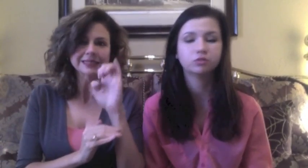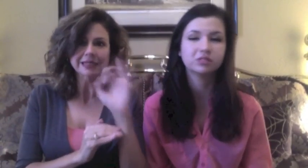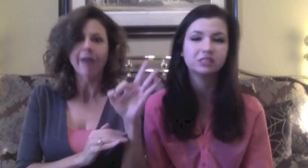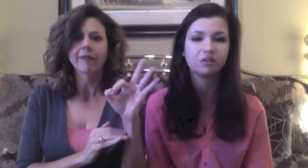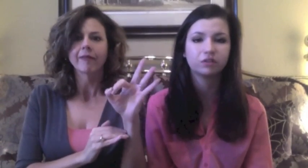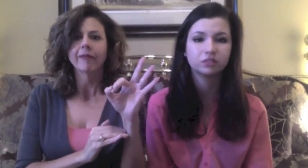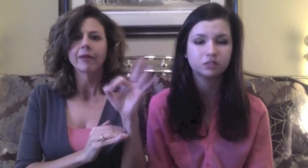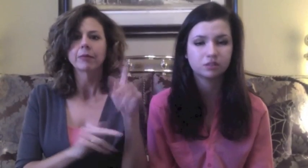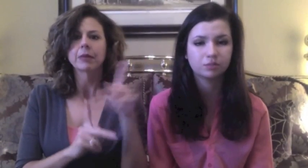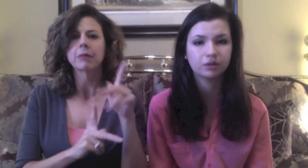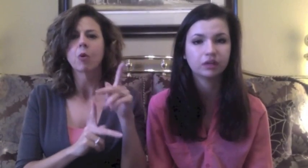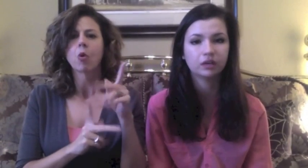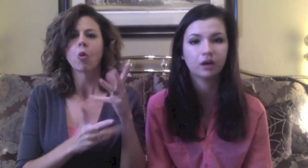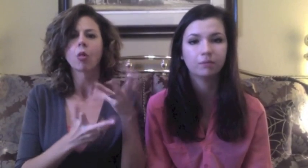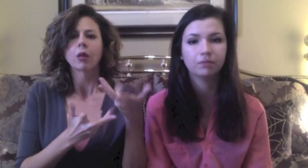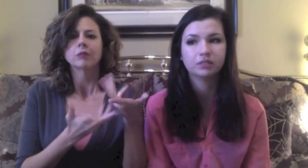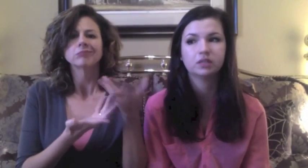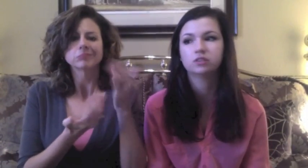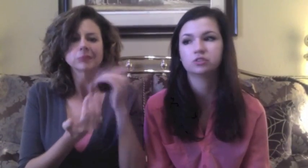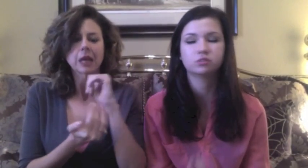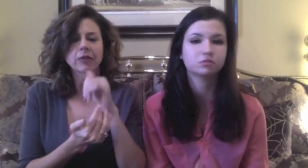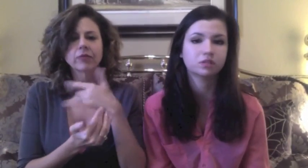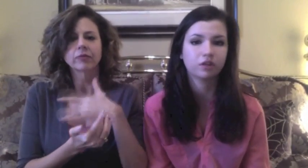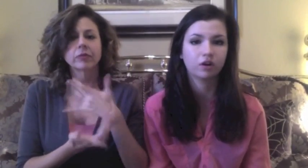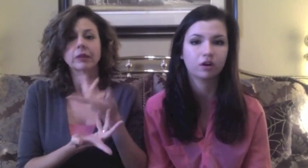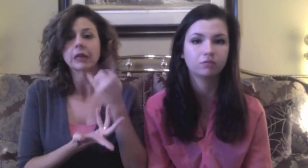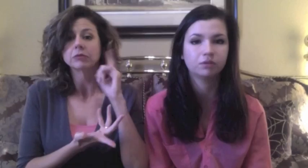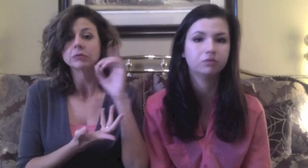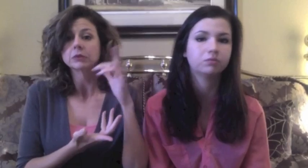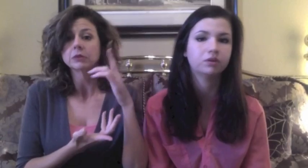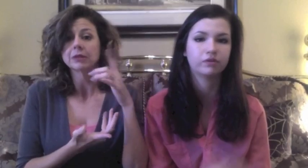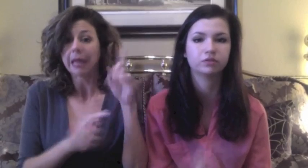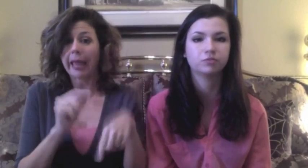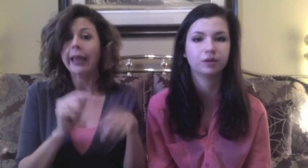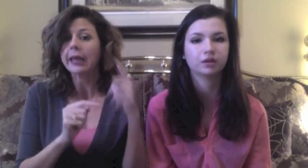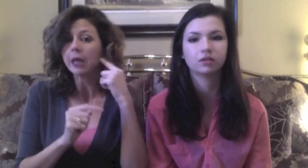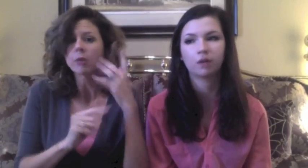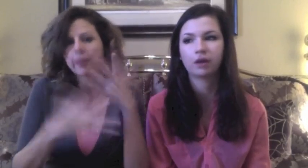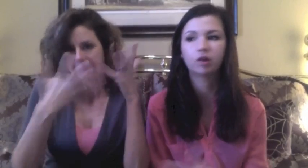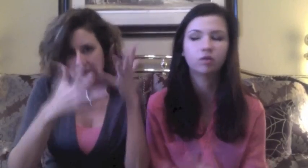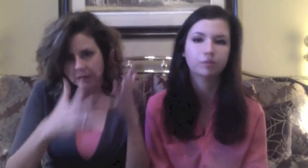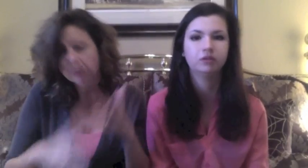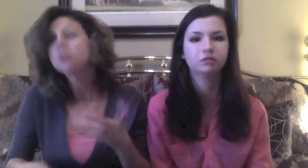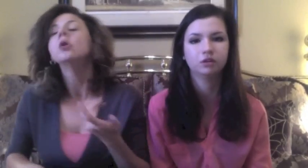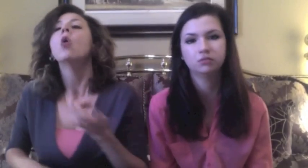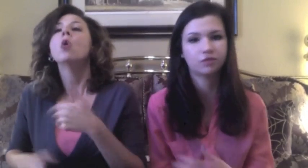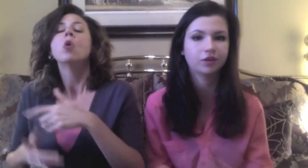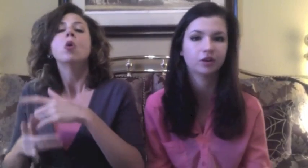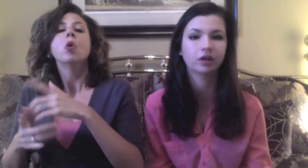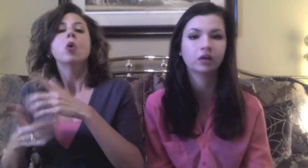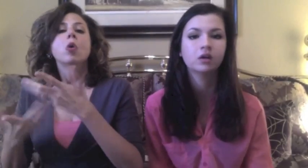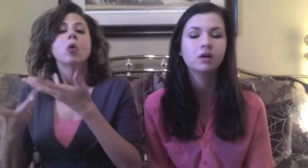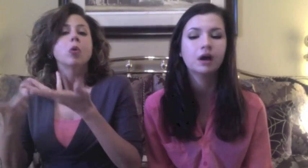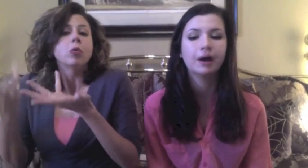Capital D deaf people don't see deafness as a disability. They see it just as that's how they are. The difference of being a man or a woman, deaf or